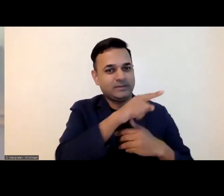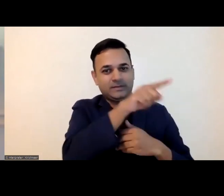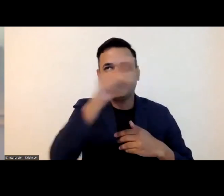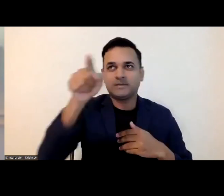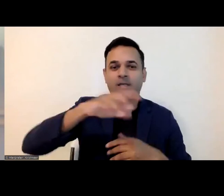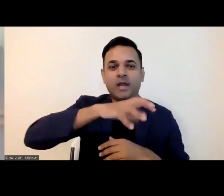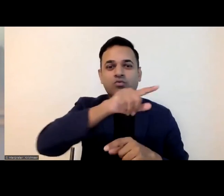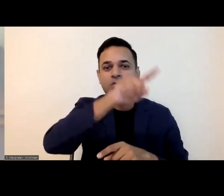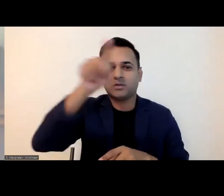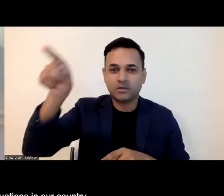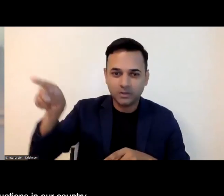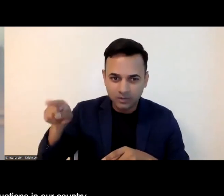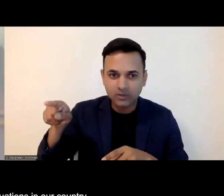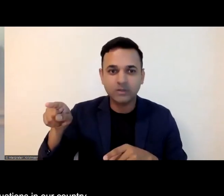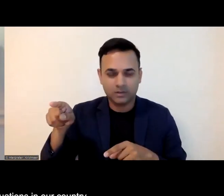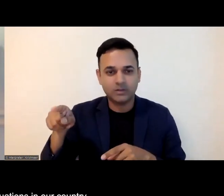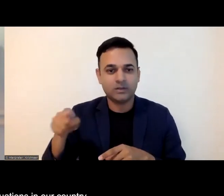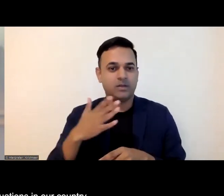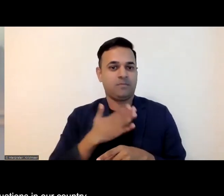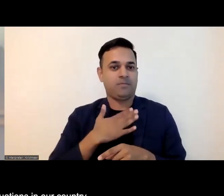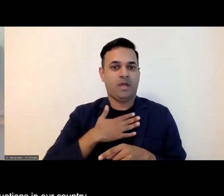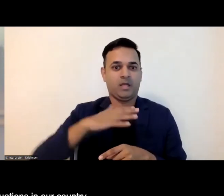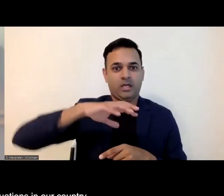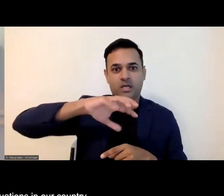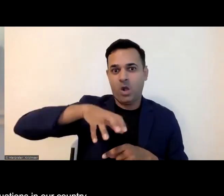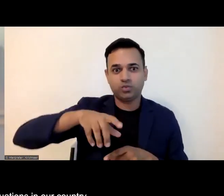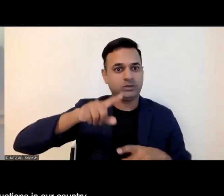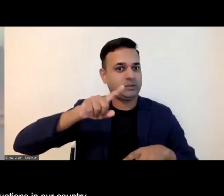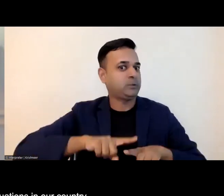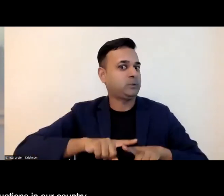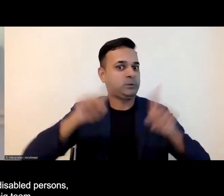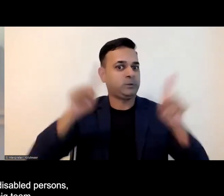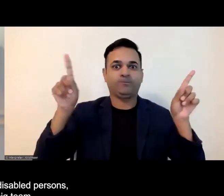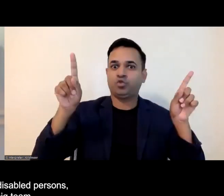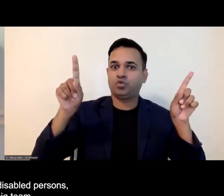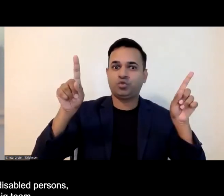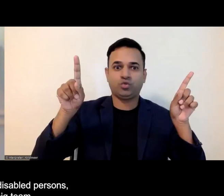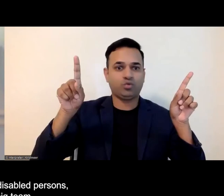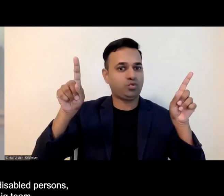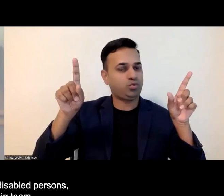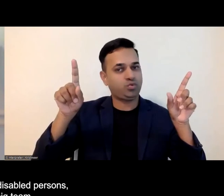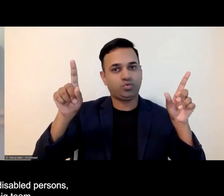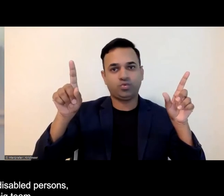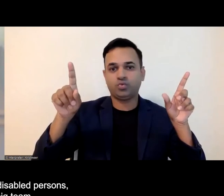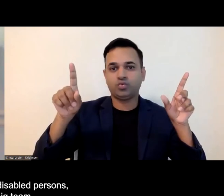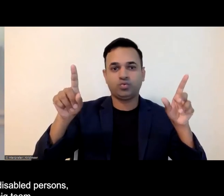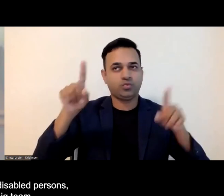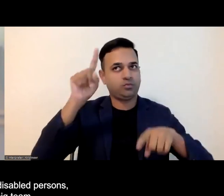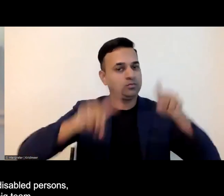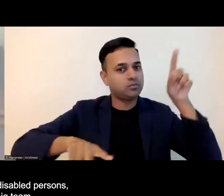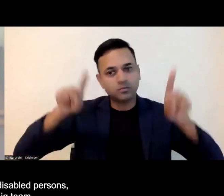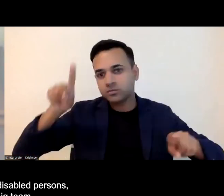different. There are many institutions in our country dedicated to the disabled